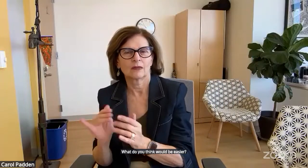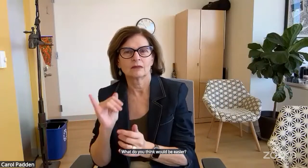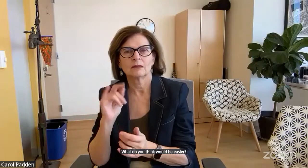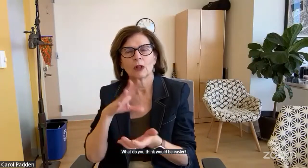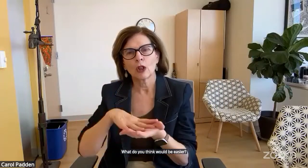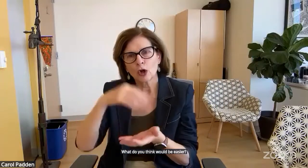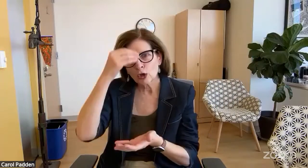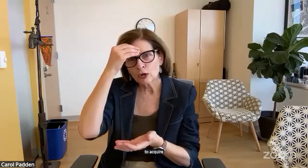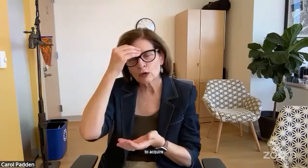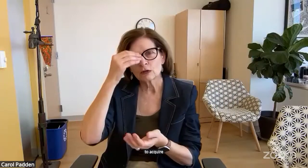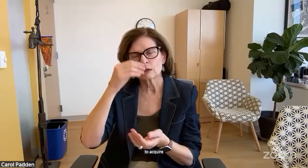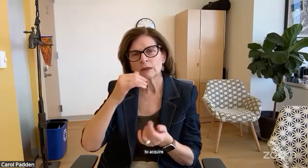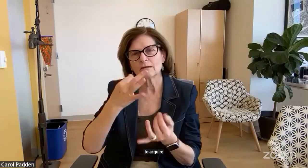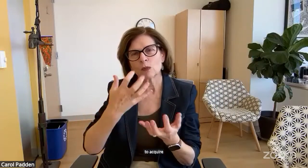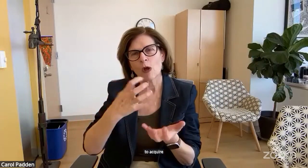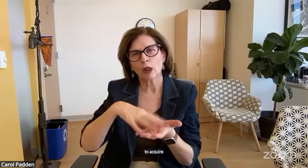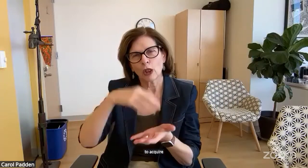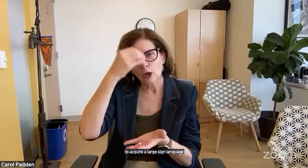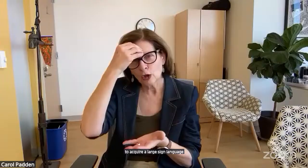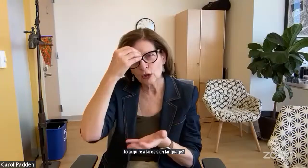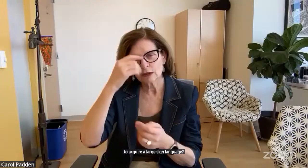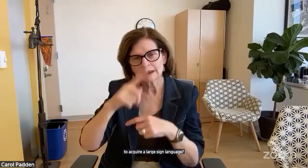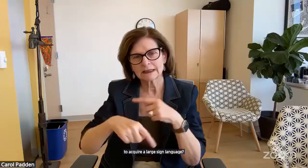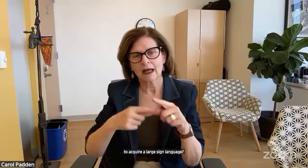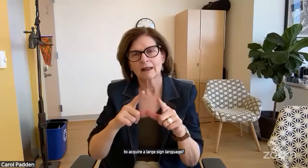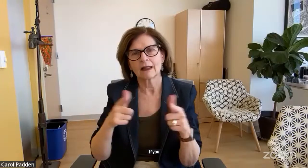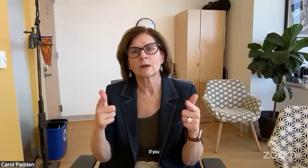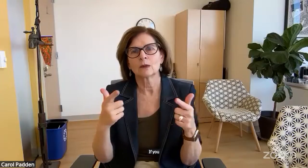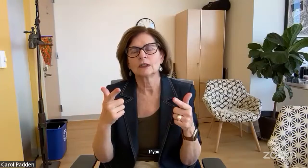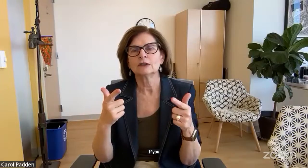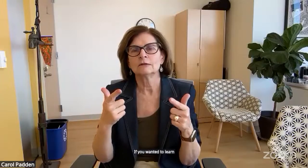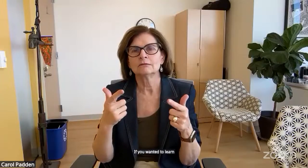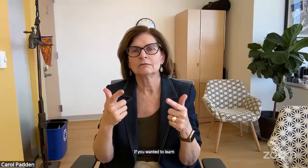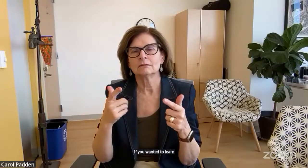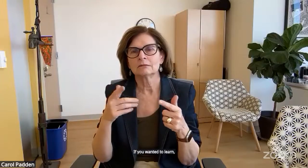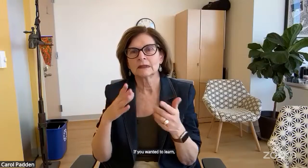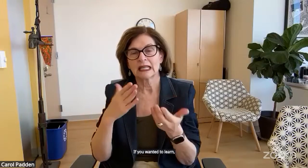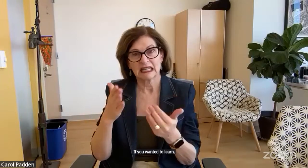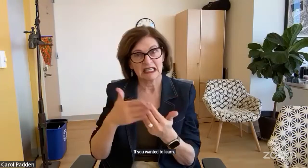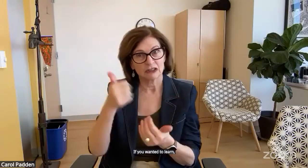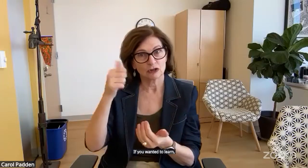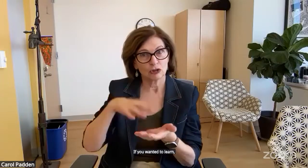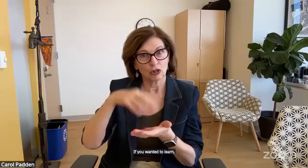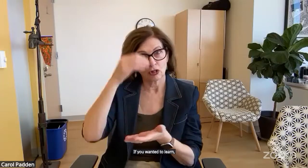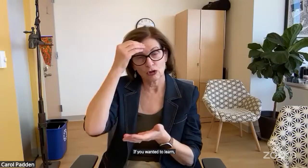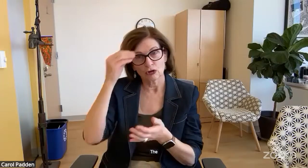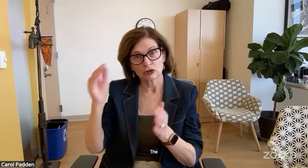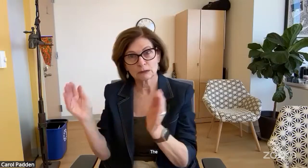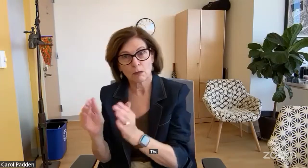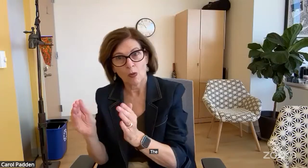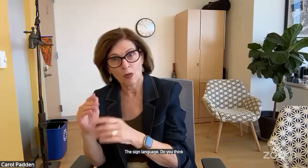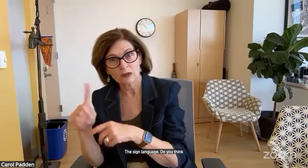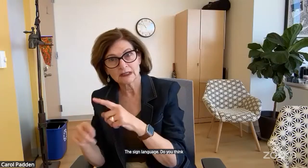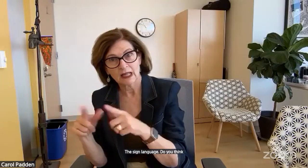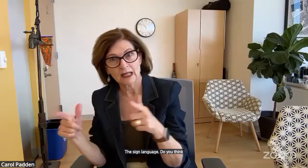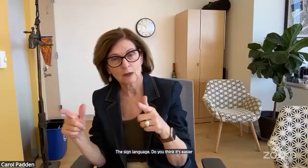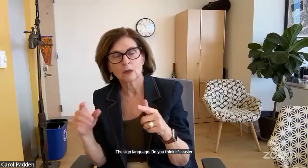to acquire? A large sign language if you wanted to learn the sign language? Do you think it's easier to learn